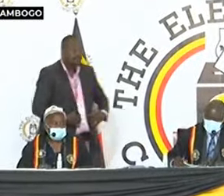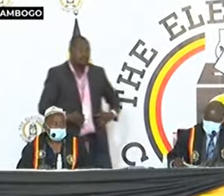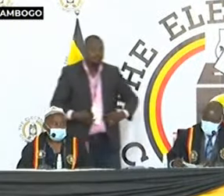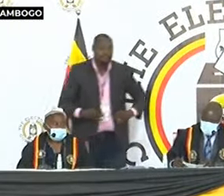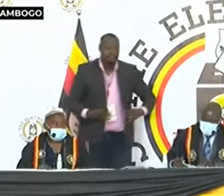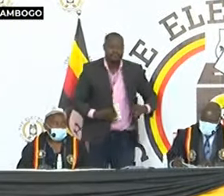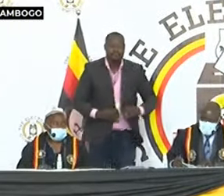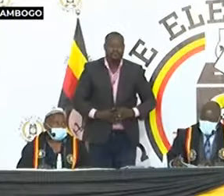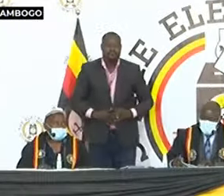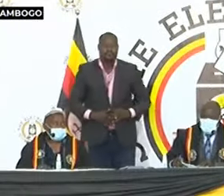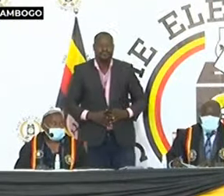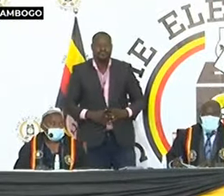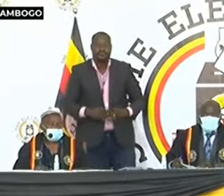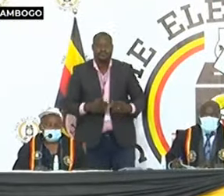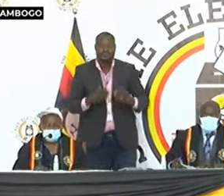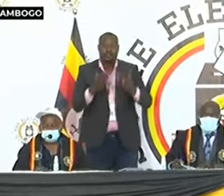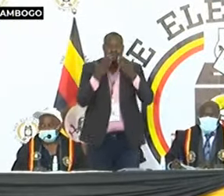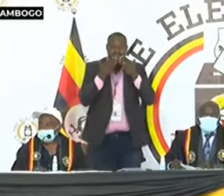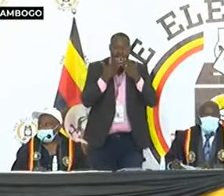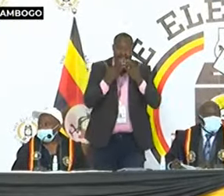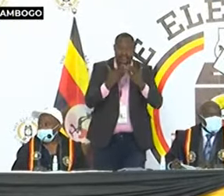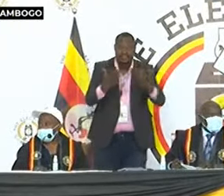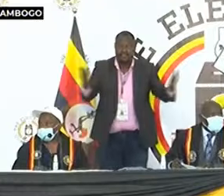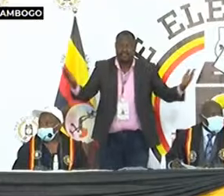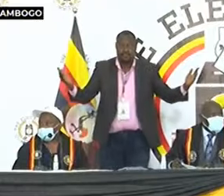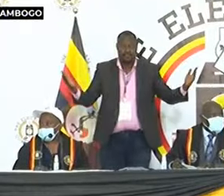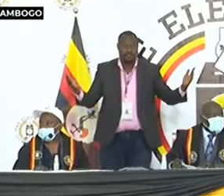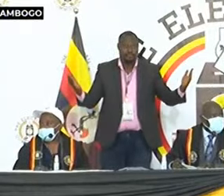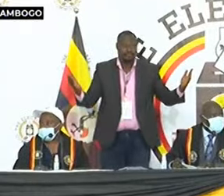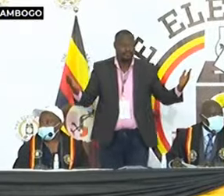Thank you. Now,